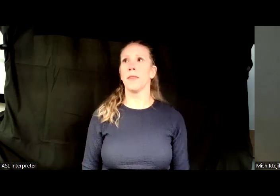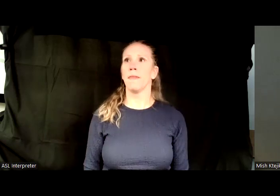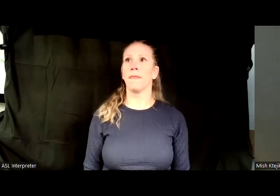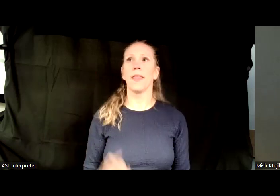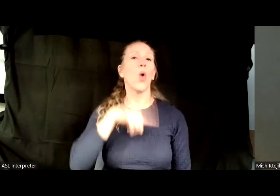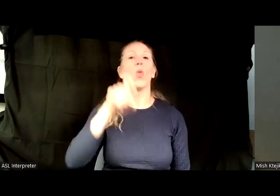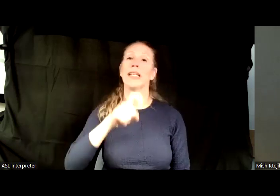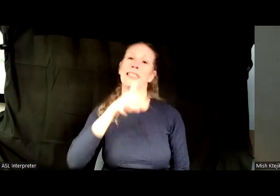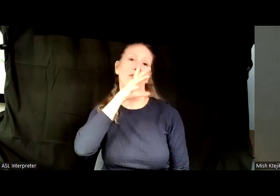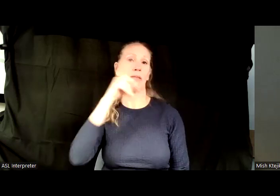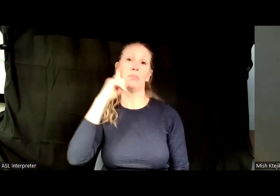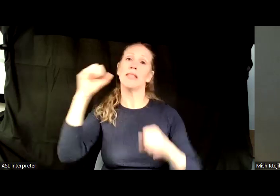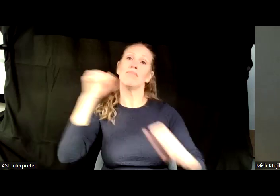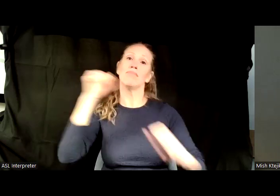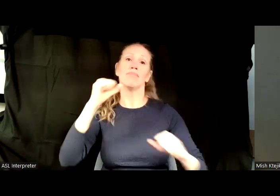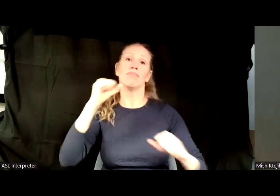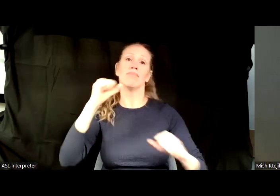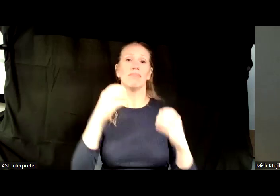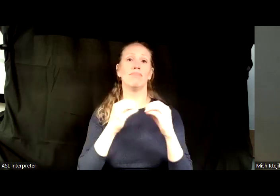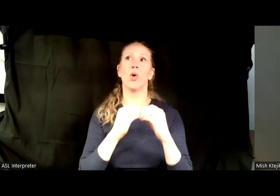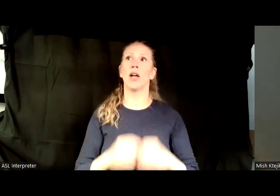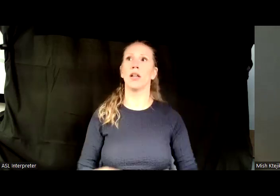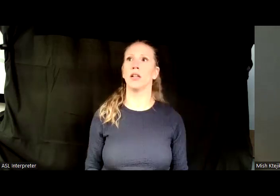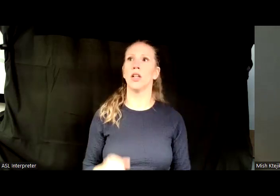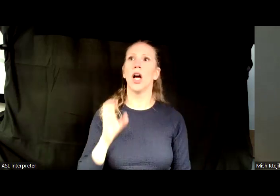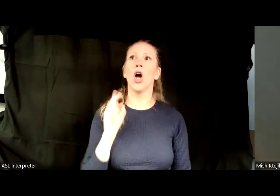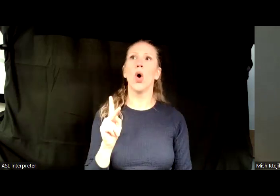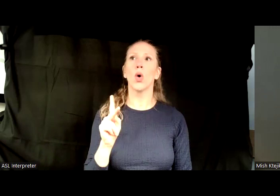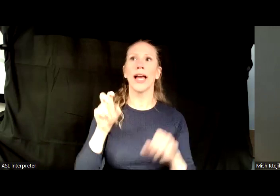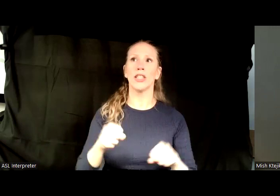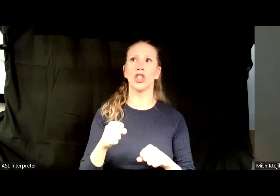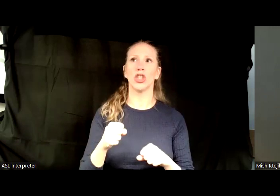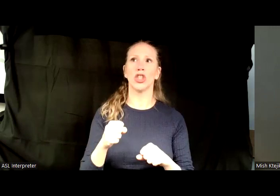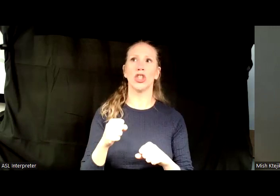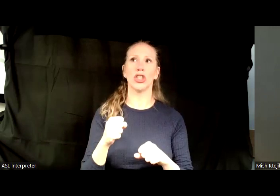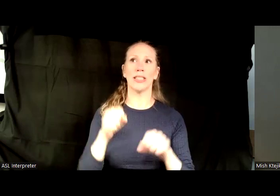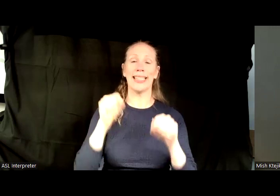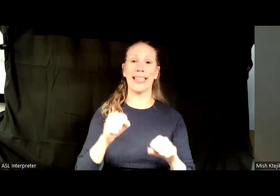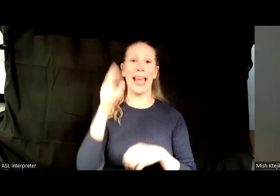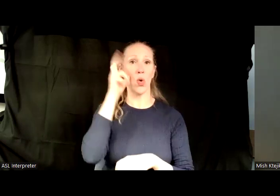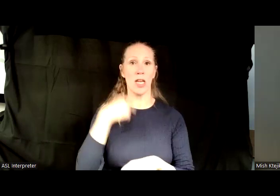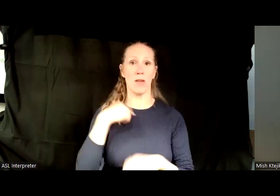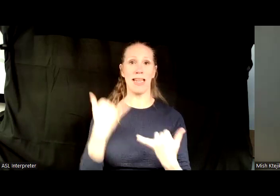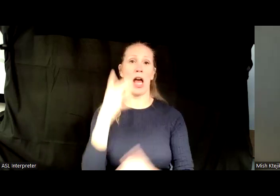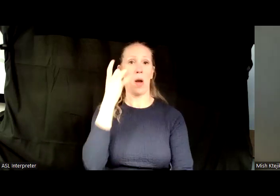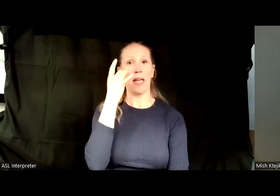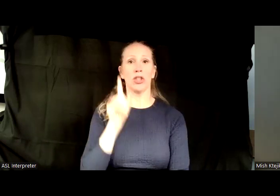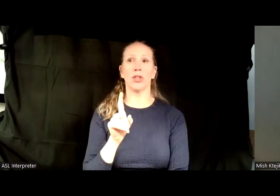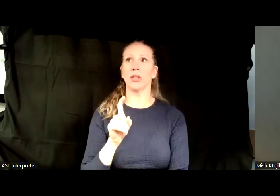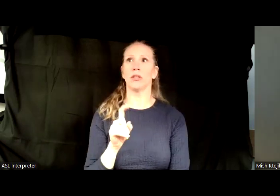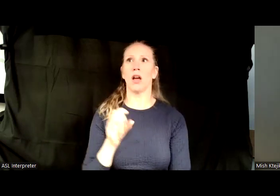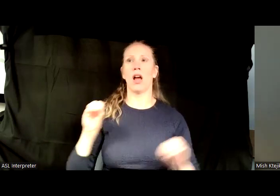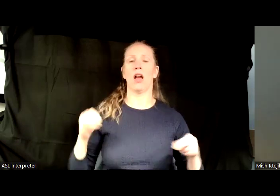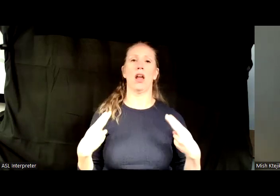Please go talk about it. Okay, shall I voice loudly? Mish, can you hear me?